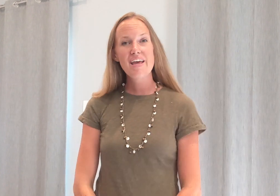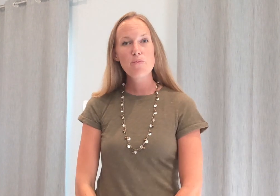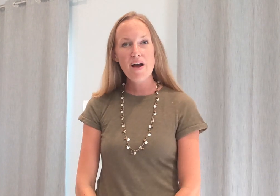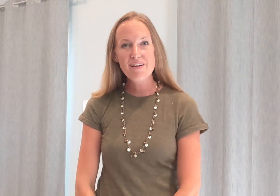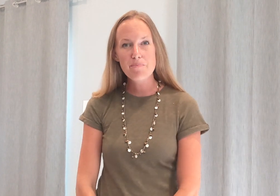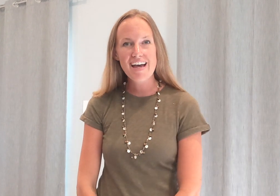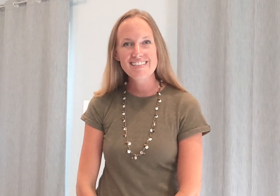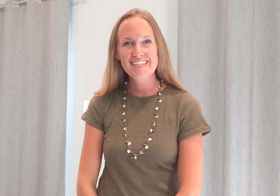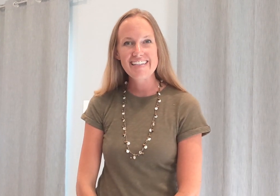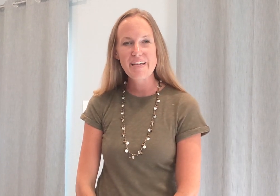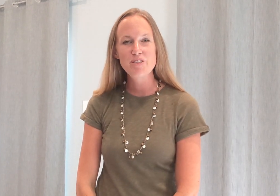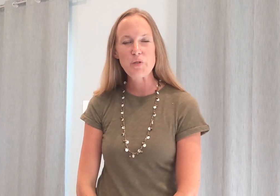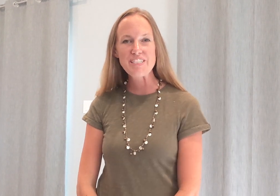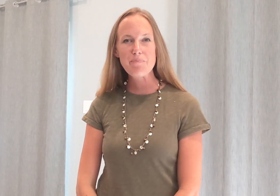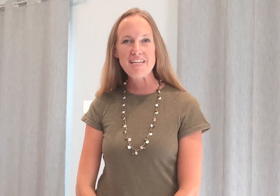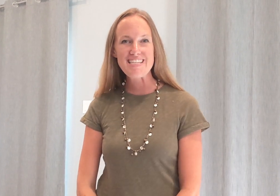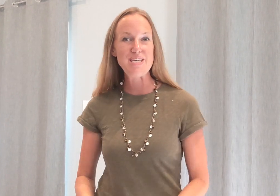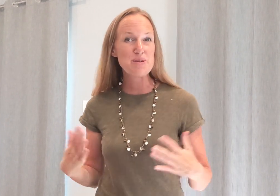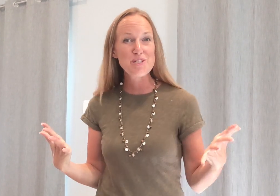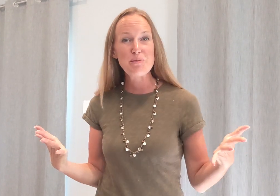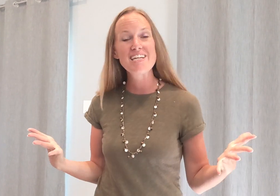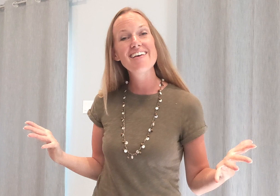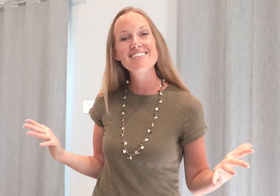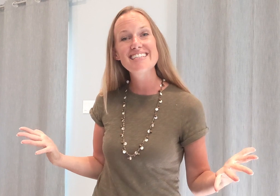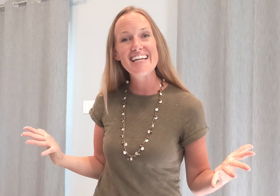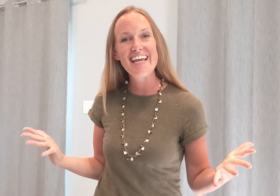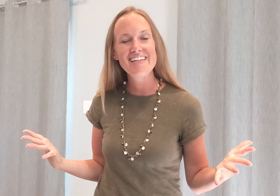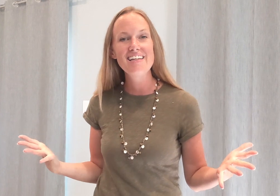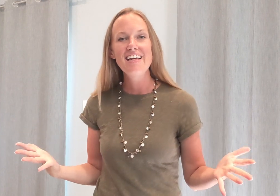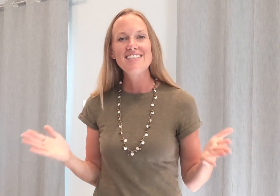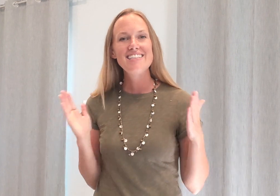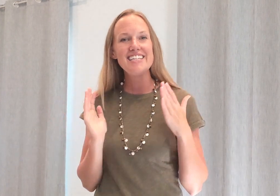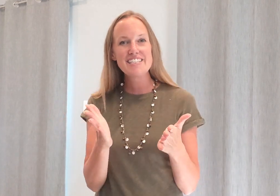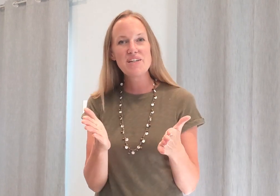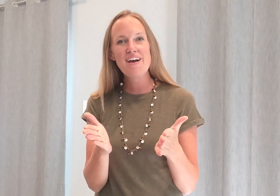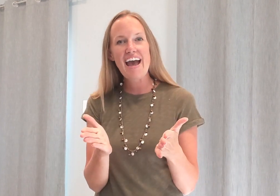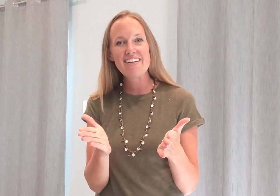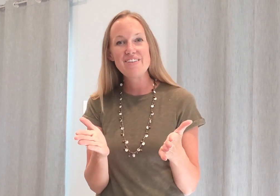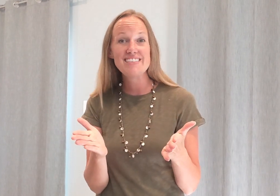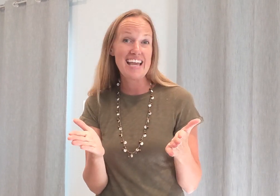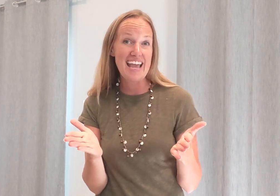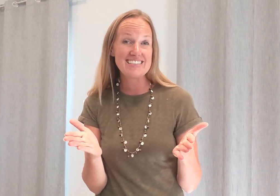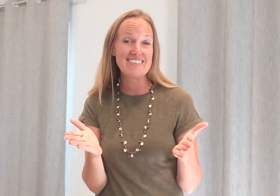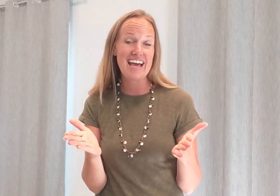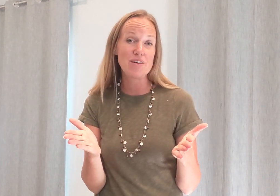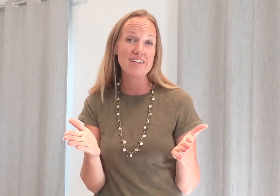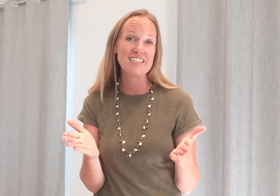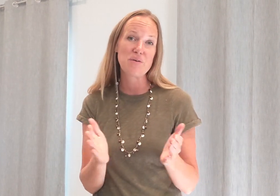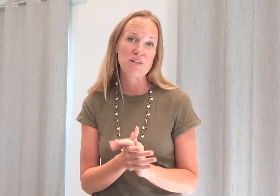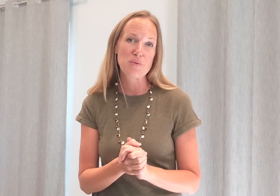and welcome back to Sign Language Worship. It's a YouTube channel dedicated to teaching you how to use the ASL language in order to